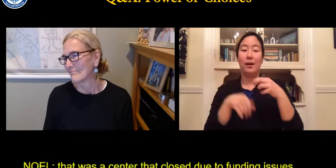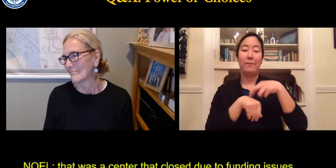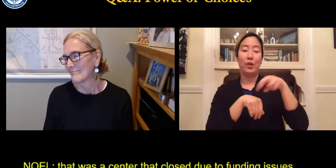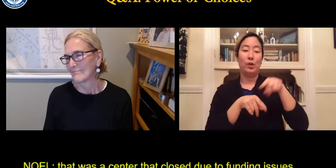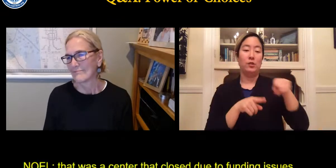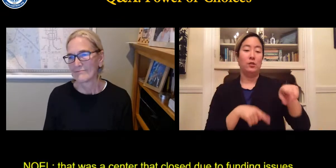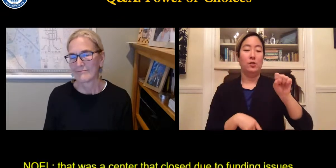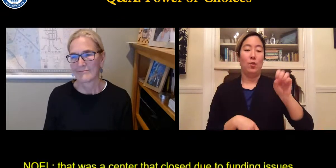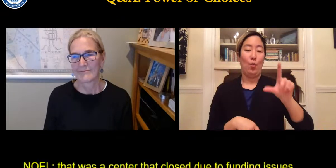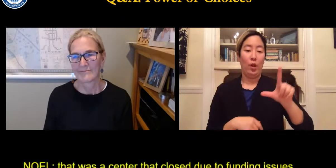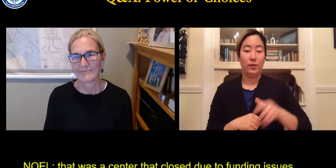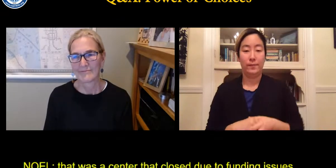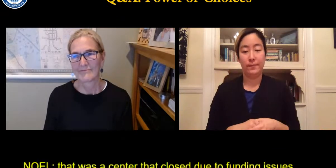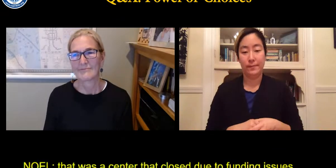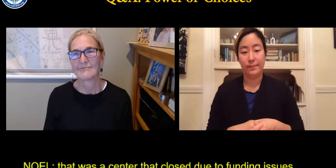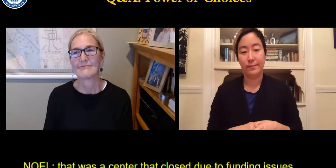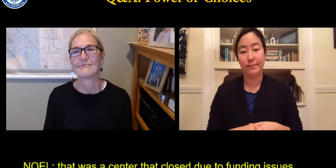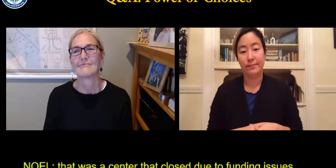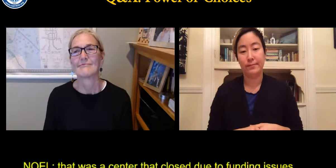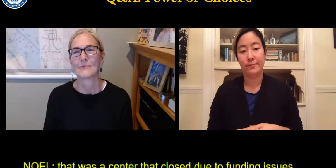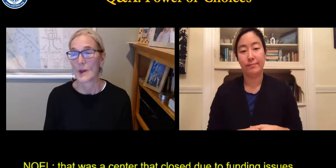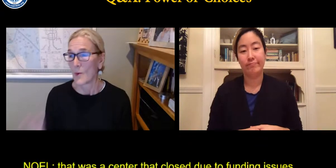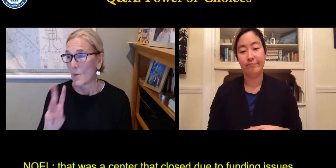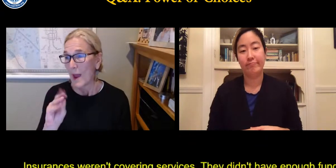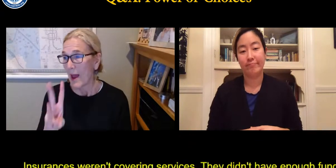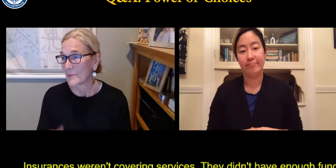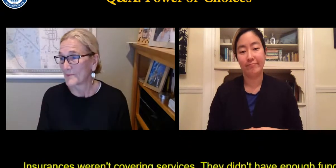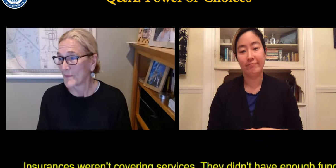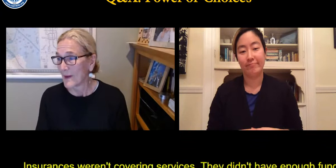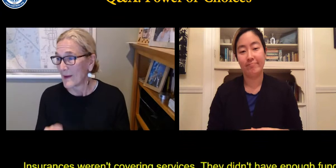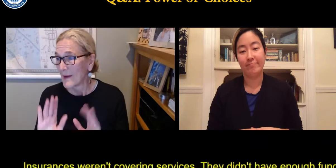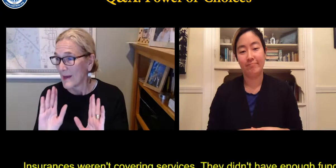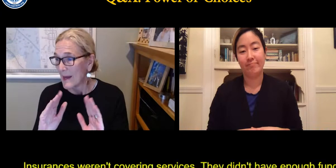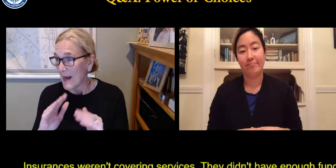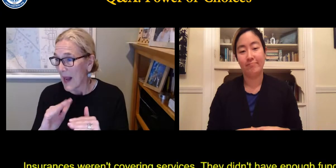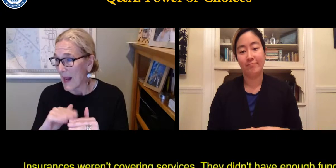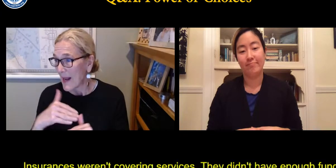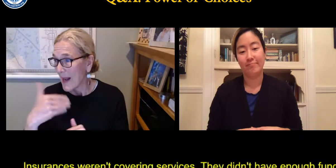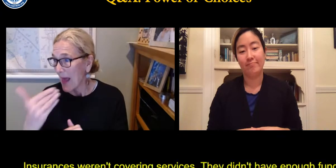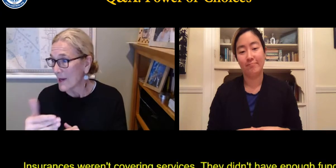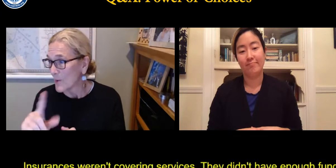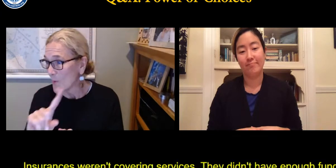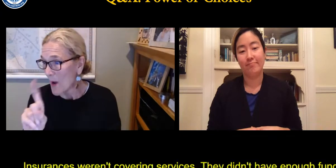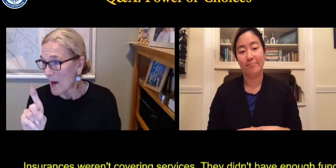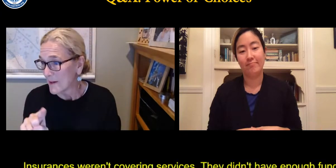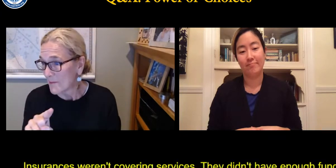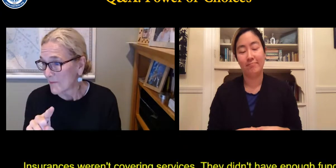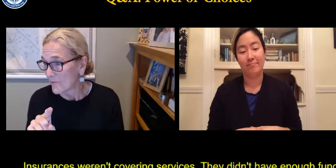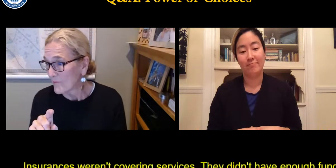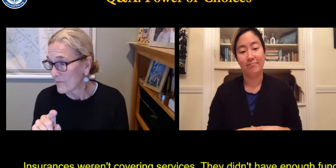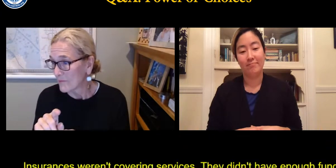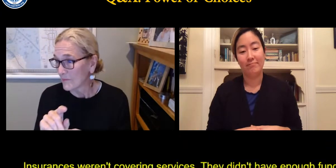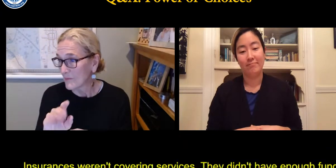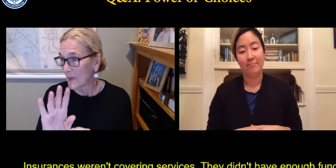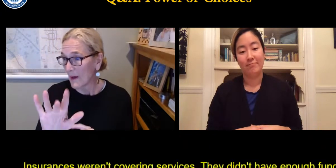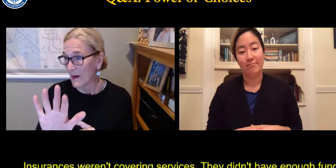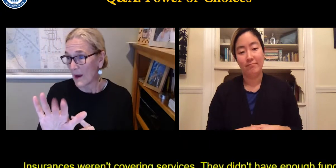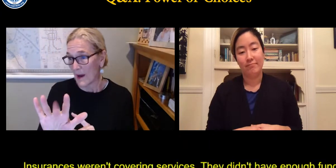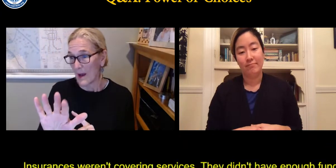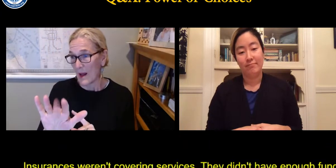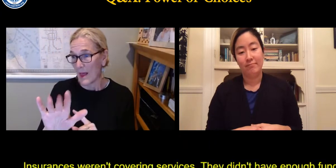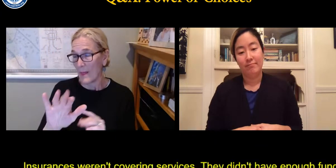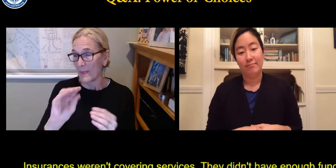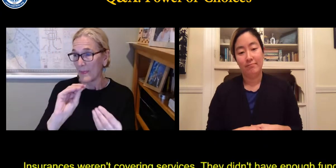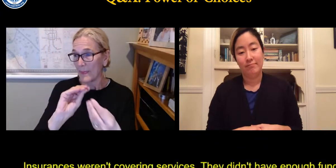spend a year there. But that program in Minnesota has closed, and the people that used to be referred to it are now being referred to Signs of Life in